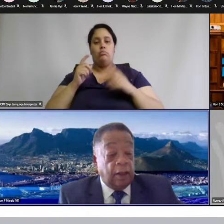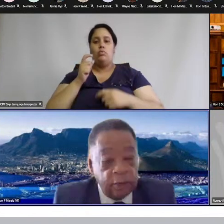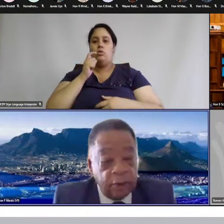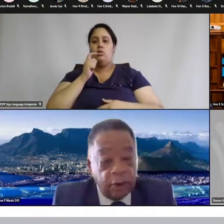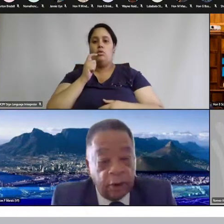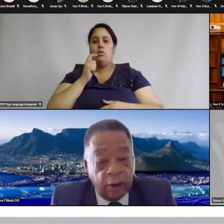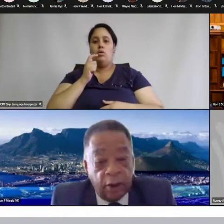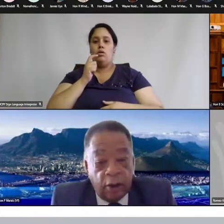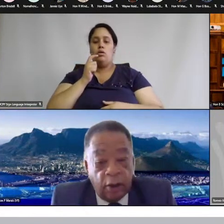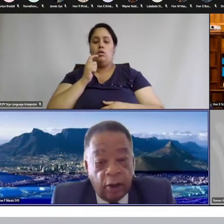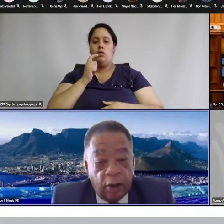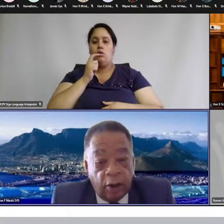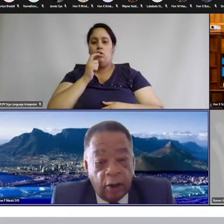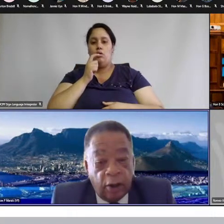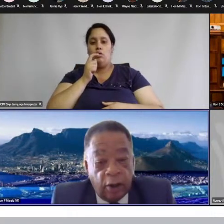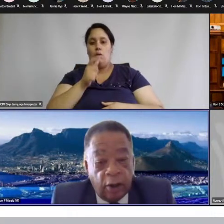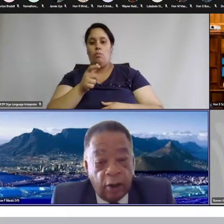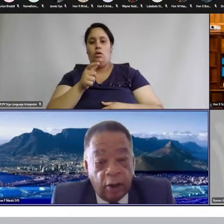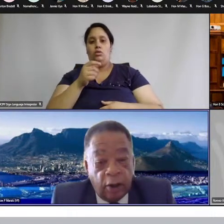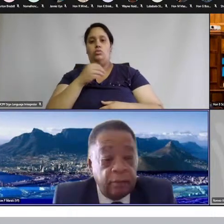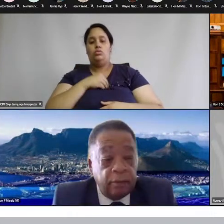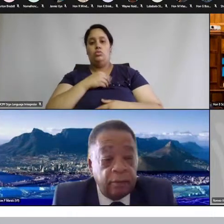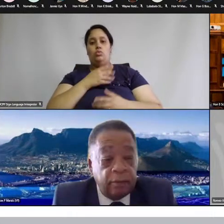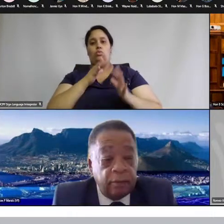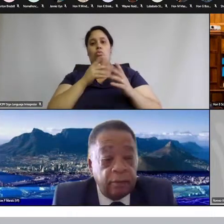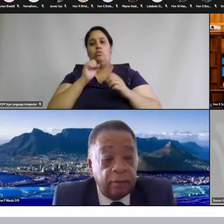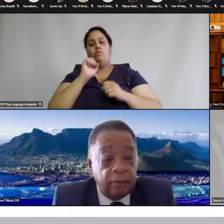Minister on a job well done.